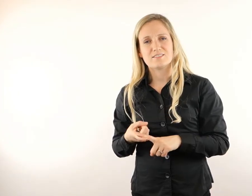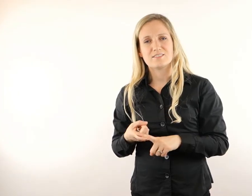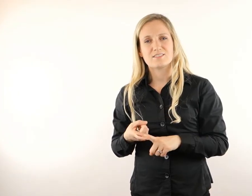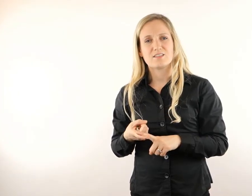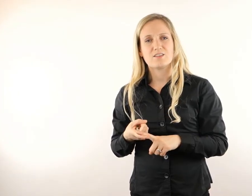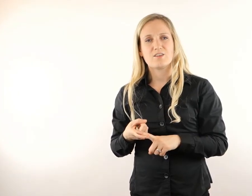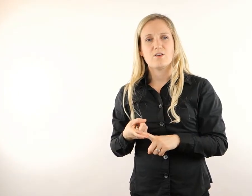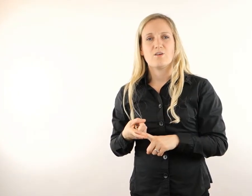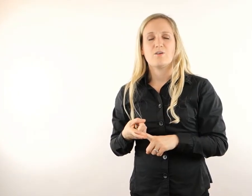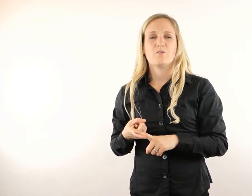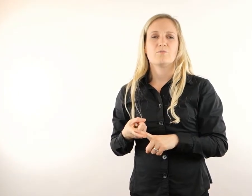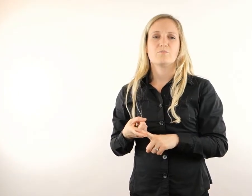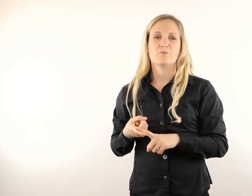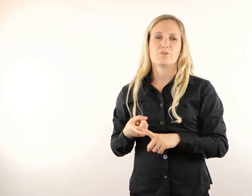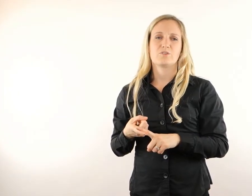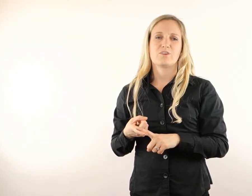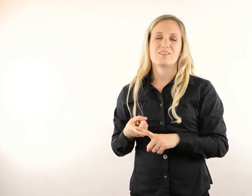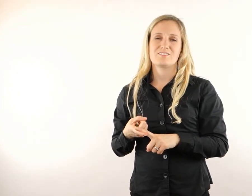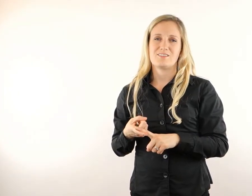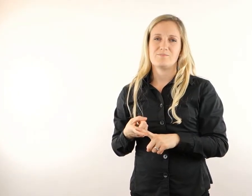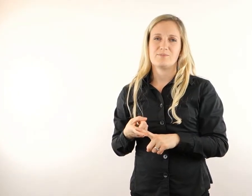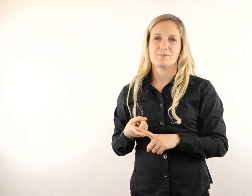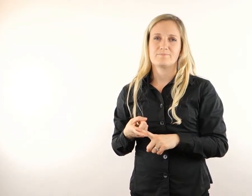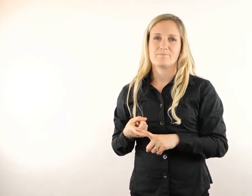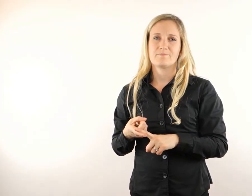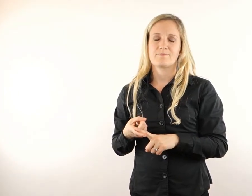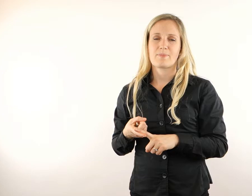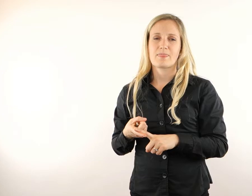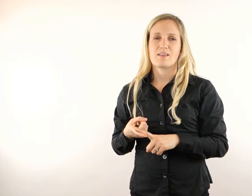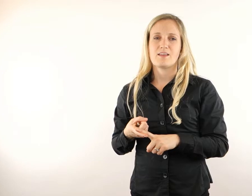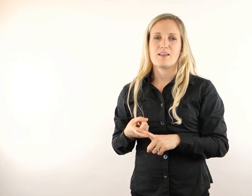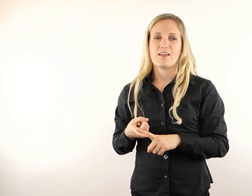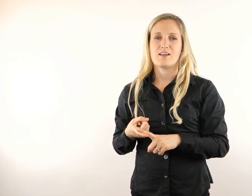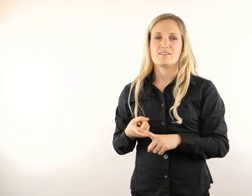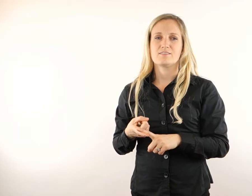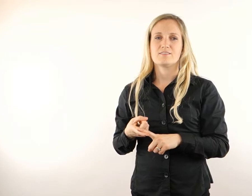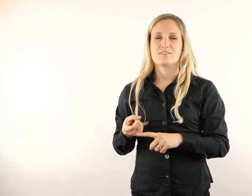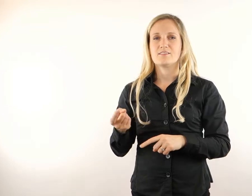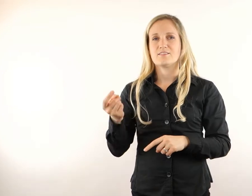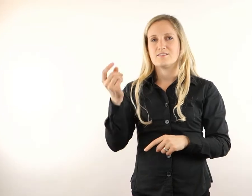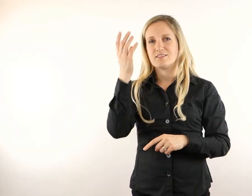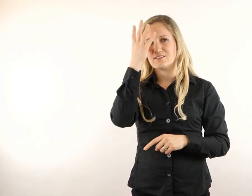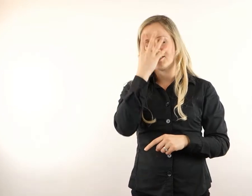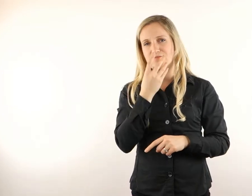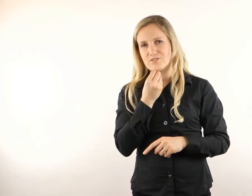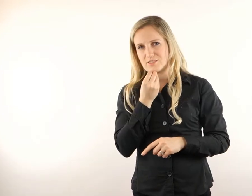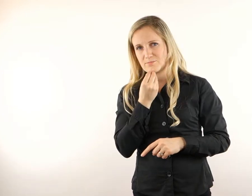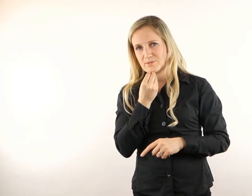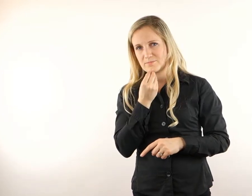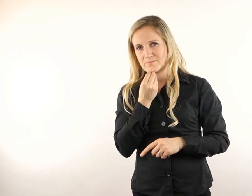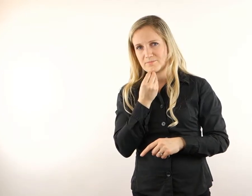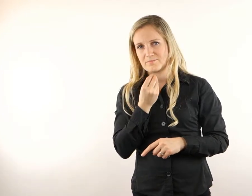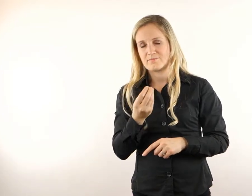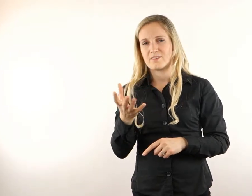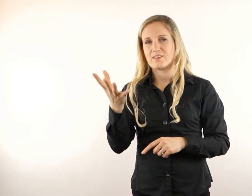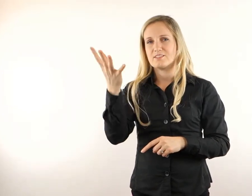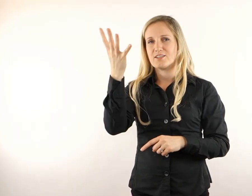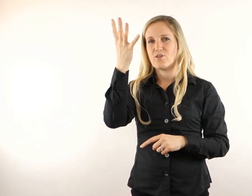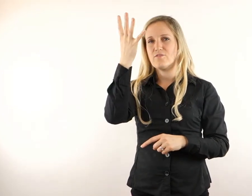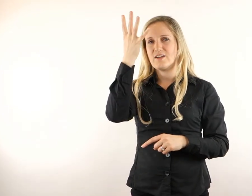friends were asleep. And this is a sign for sleep. Take your whole face